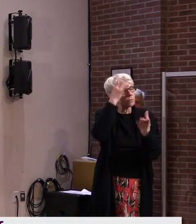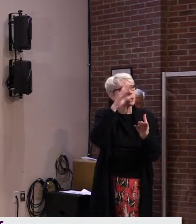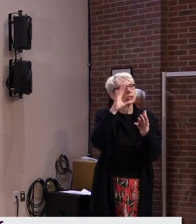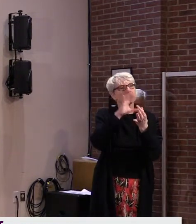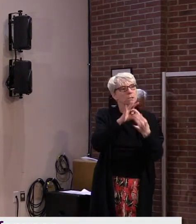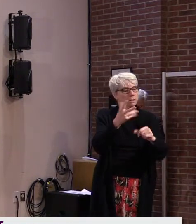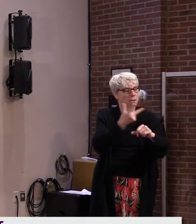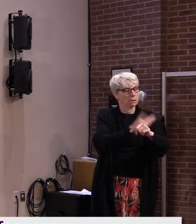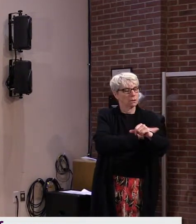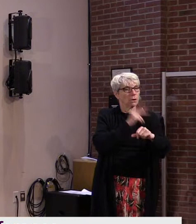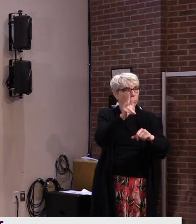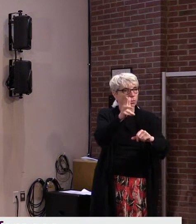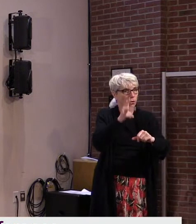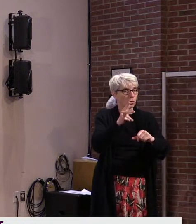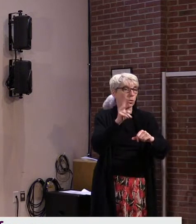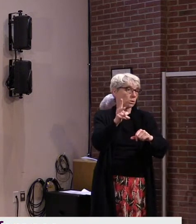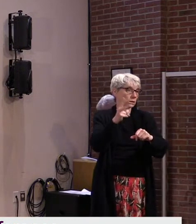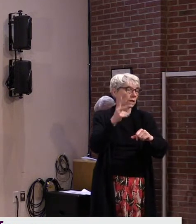and Johnson & Johnson?